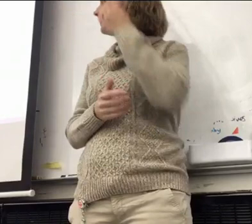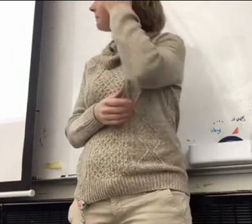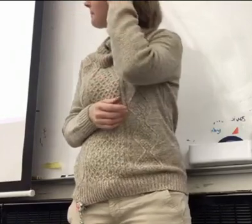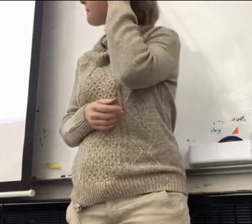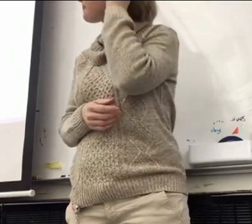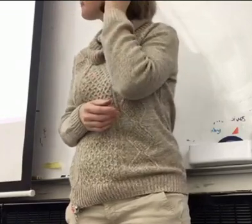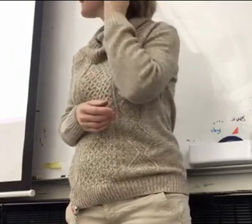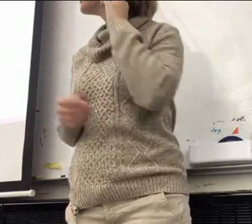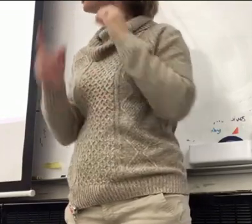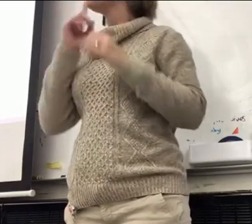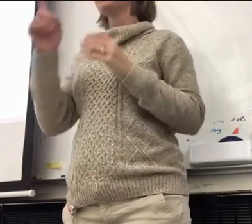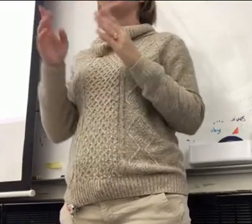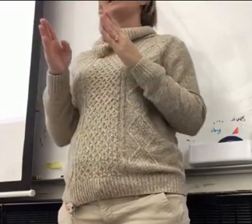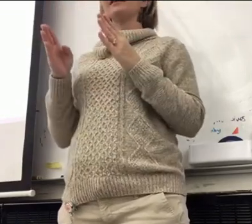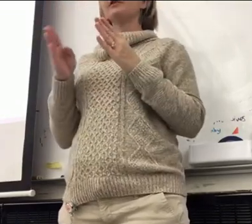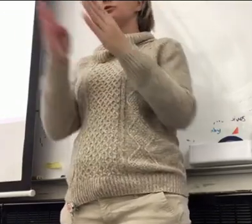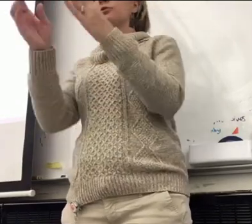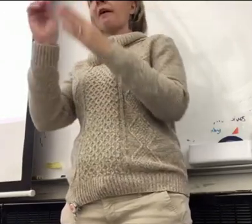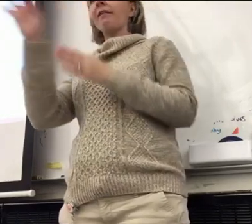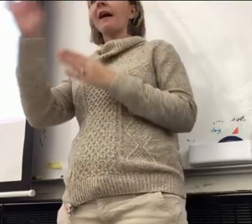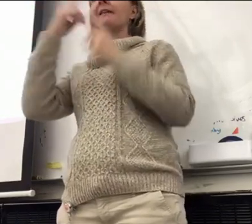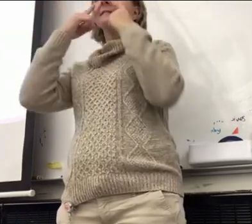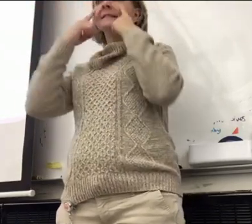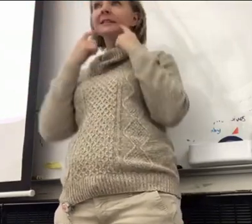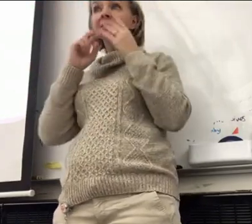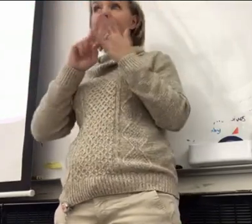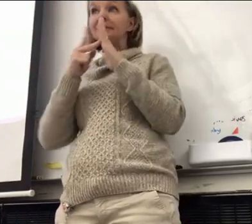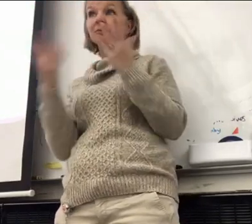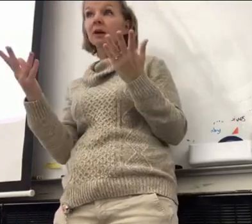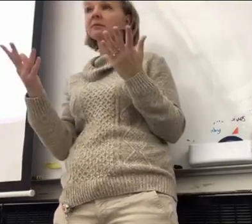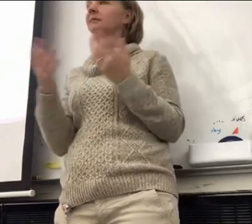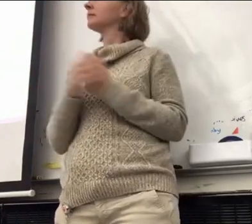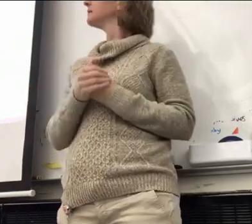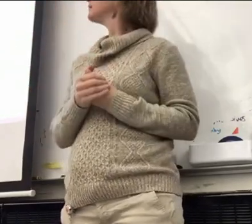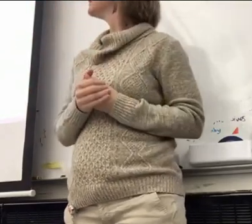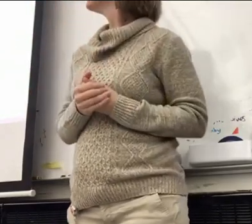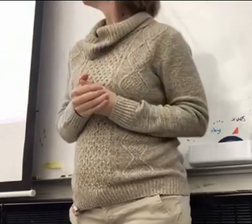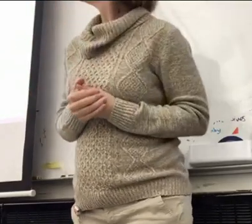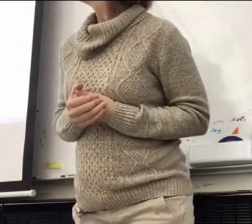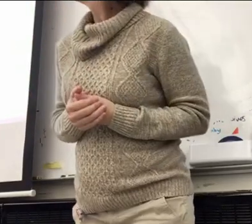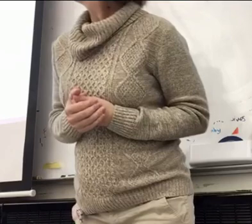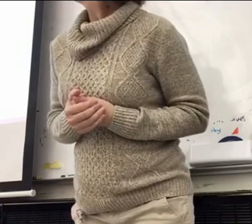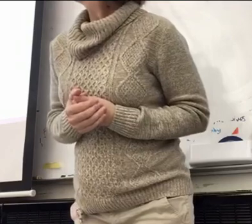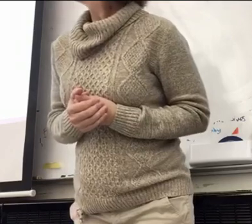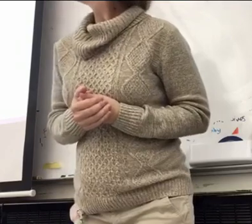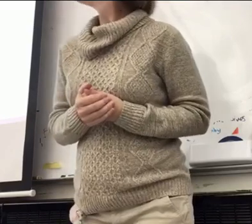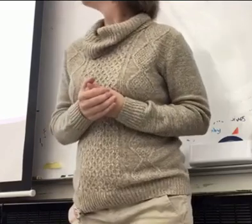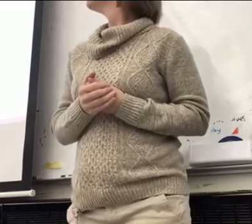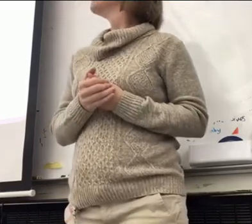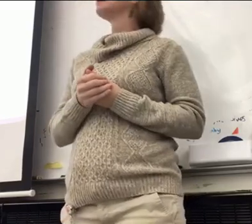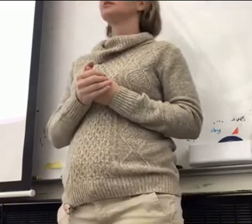And basically what the Trail of Tears is going to do is this is going to be, and if you will highlight,